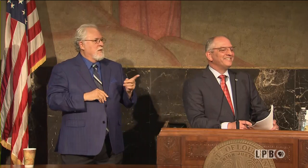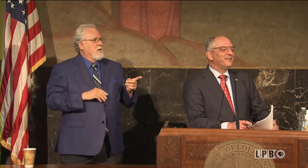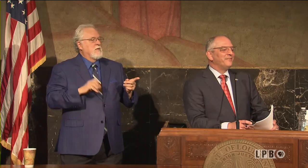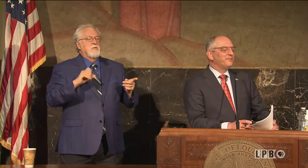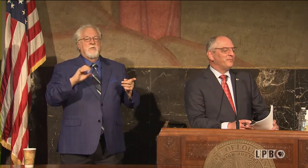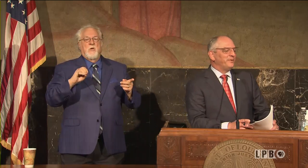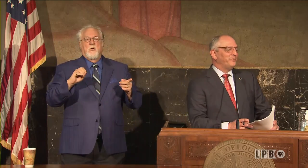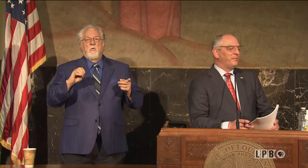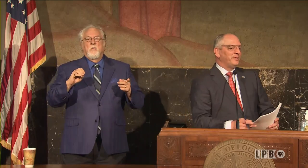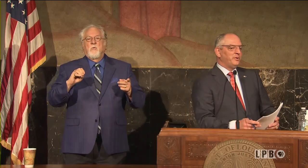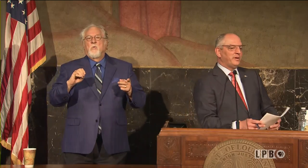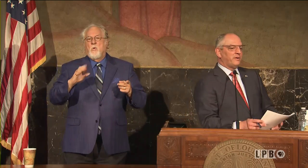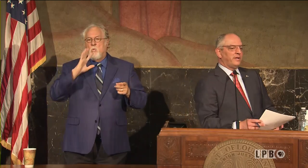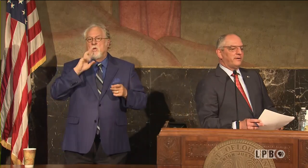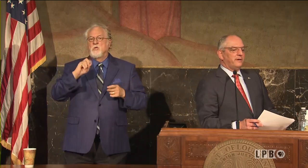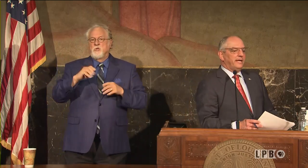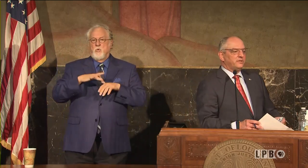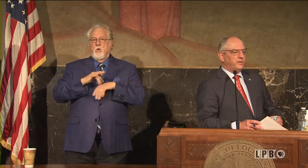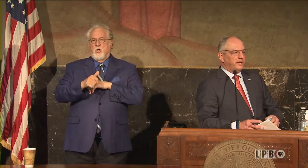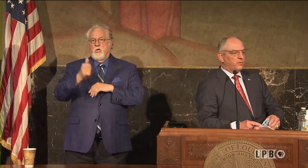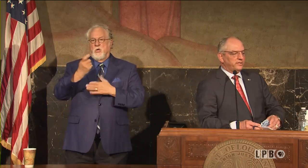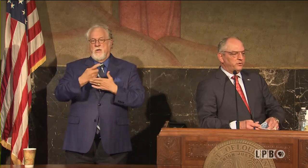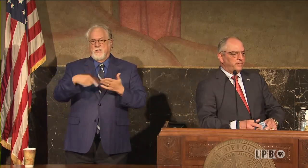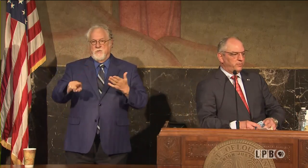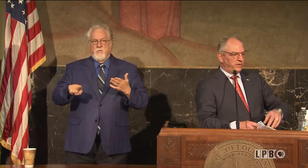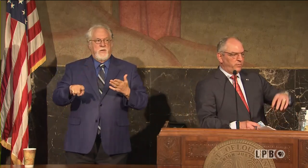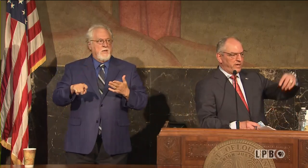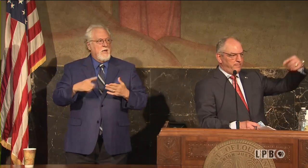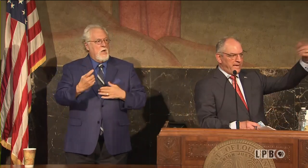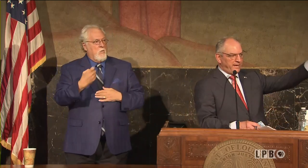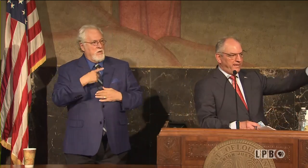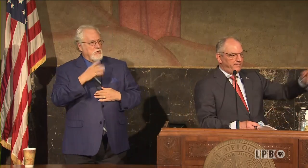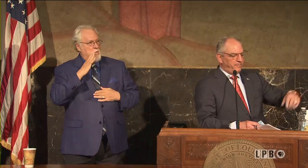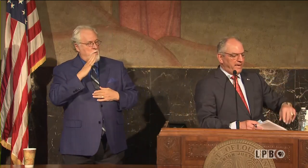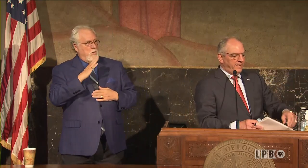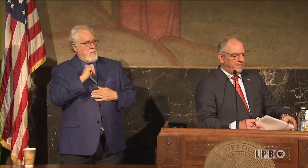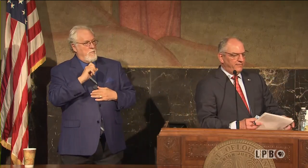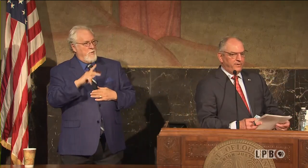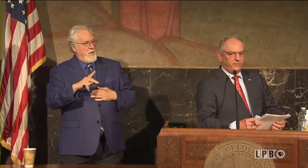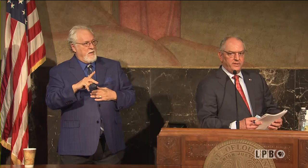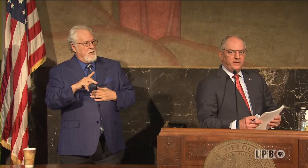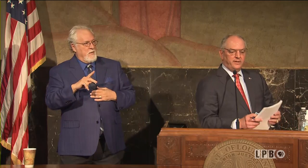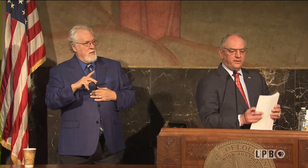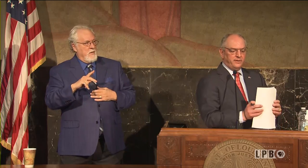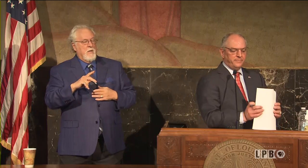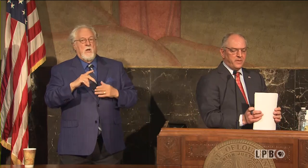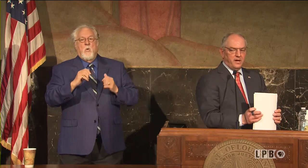So we will do it earlier next week, and the question will be whether we come back in behind that